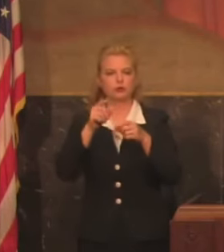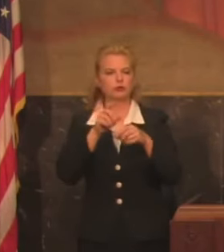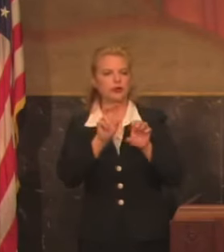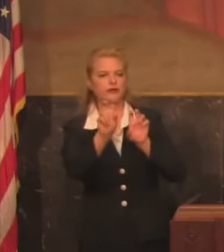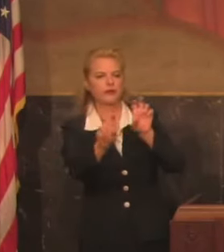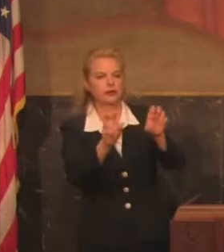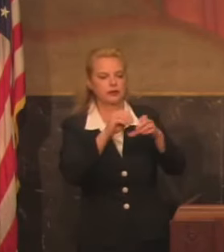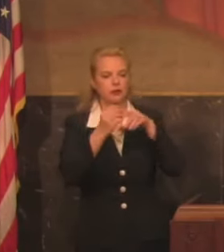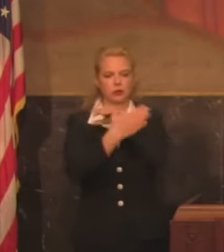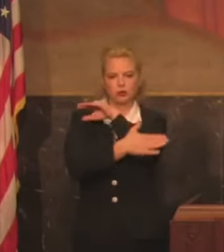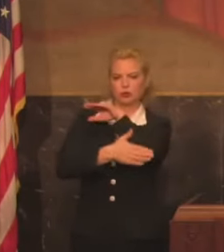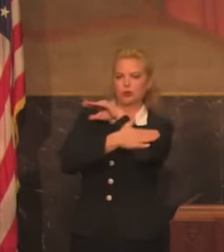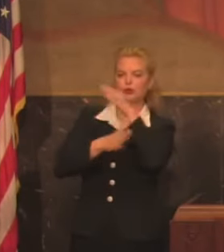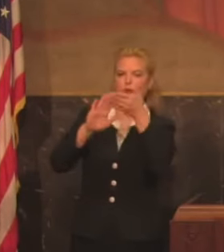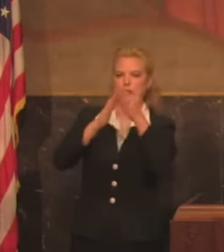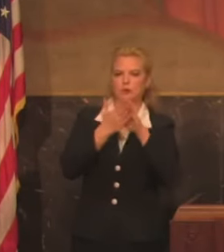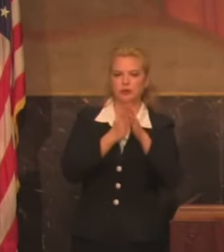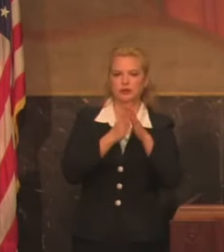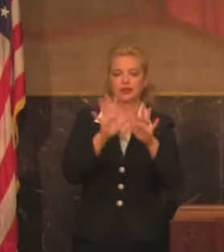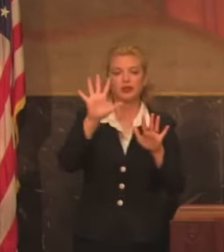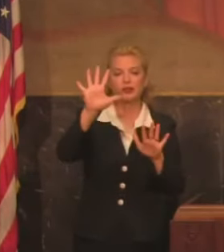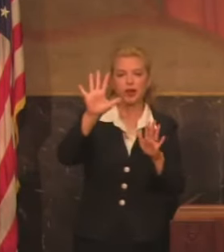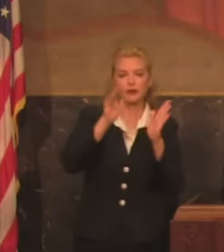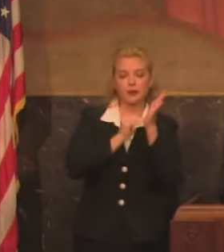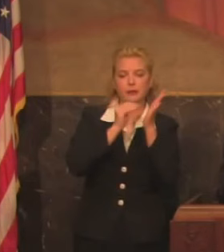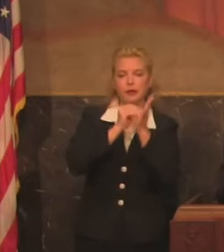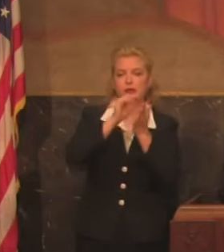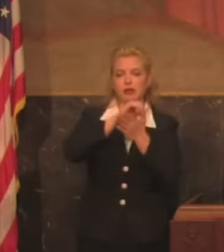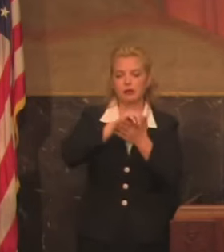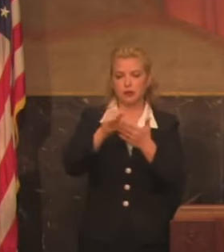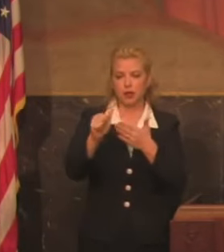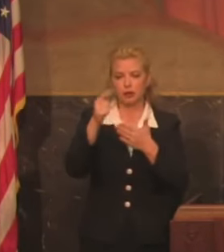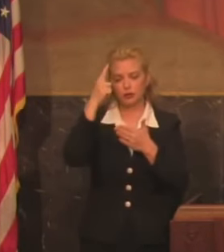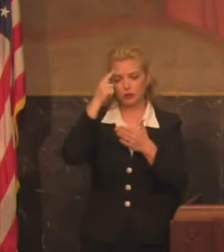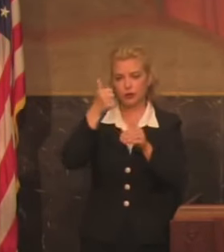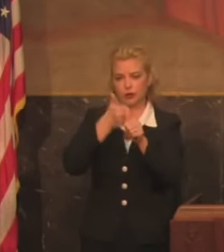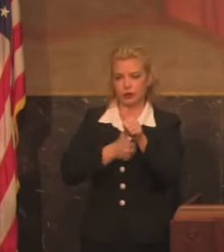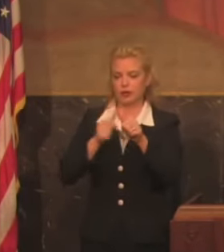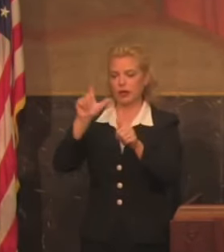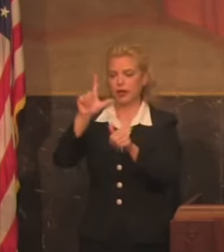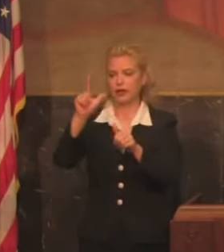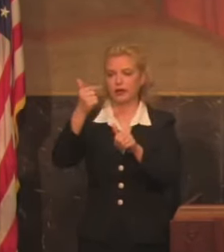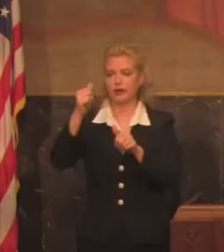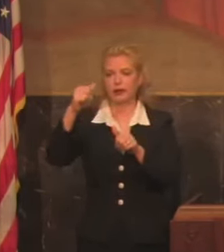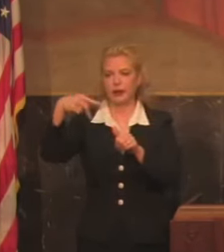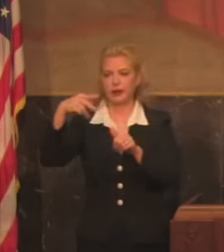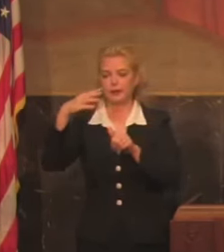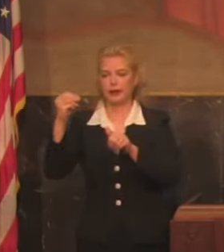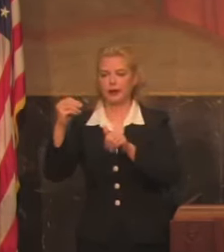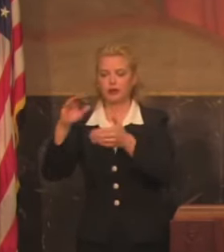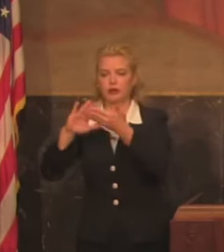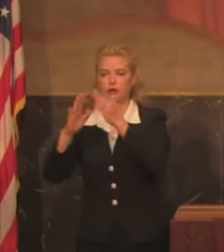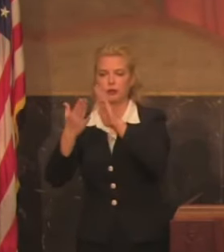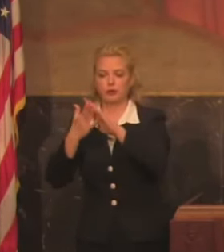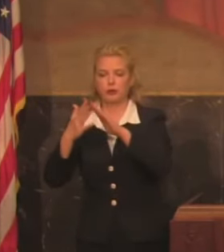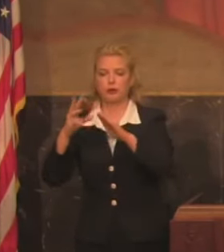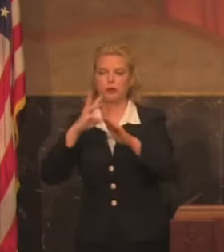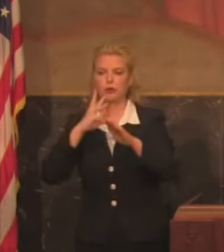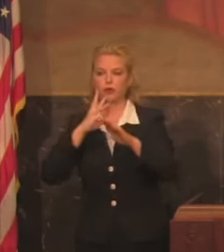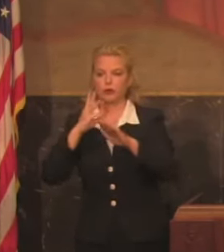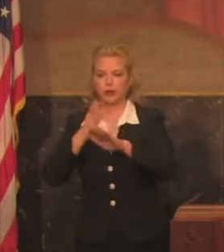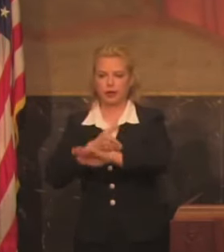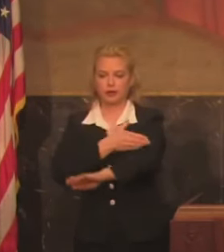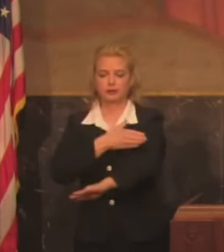communities. And I should point out this is $5 million to each, the LGAP and the Community Water Enhancement